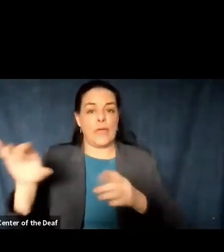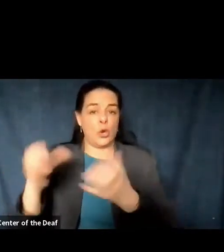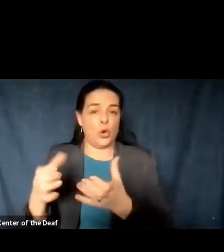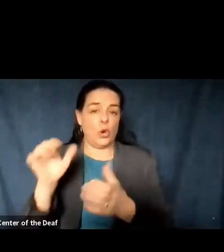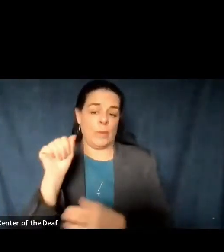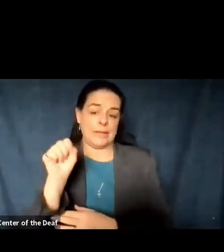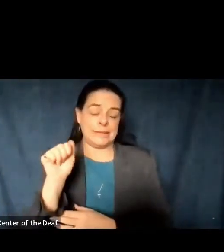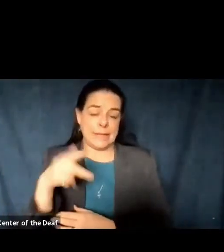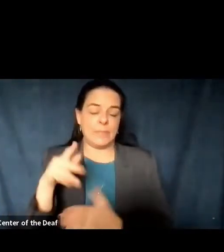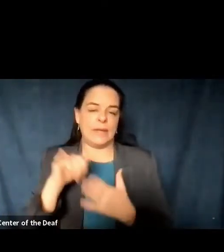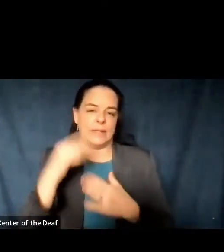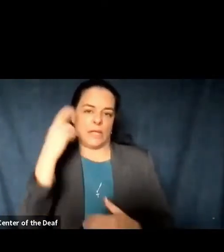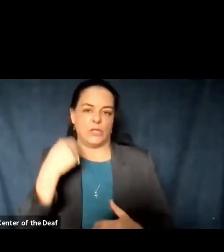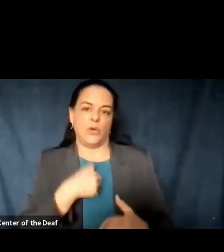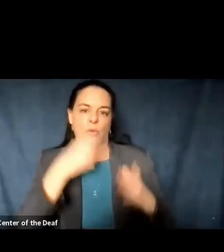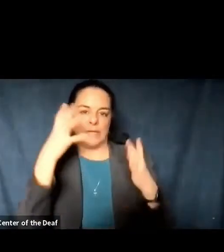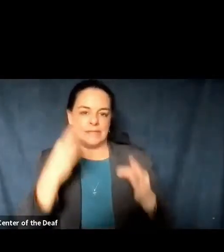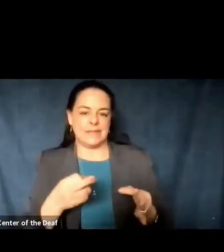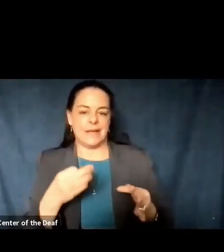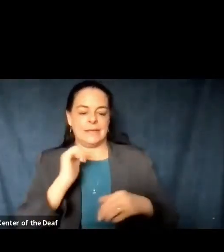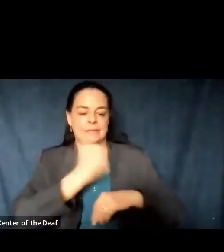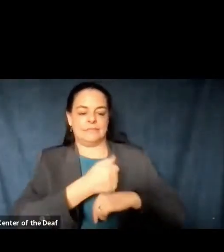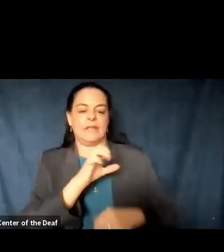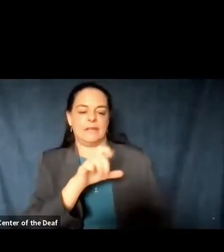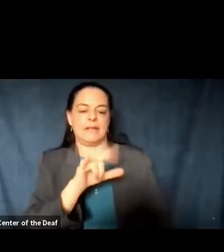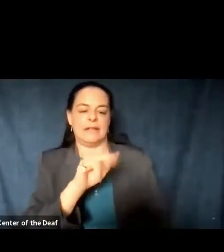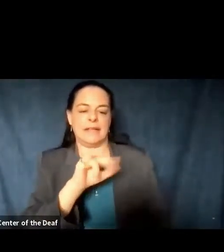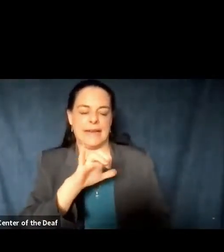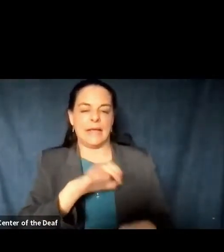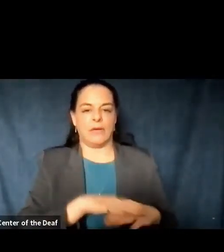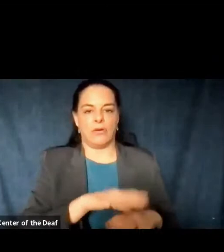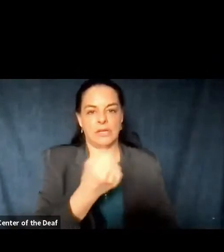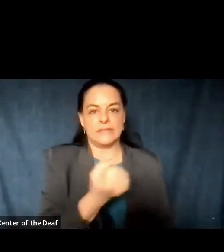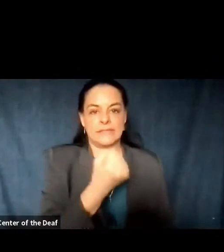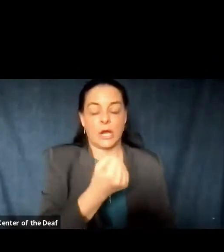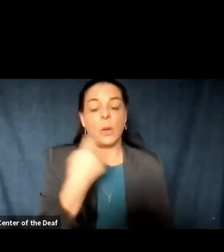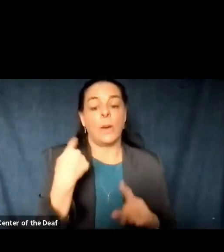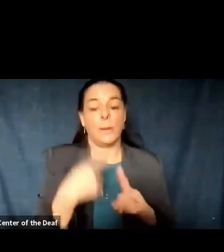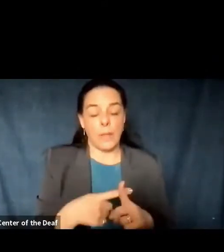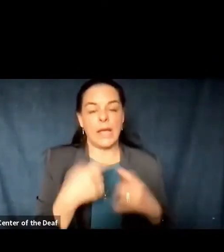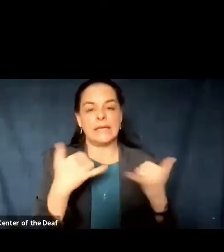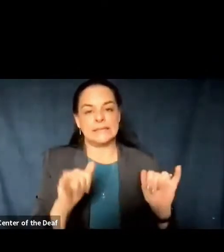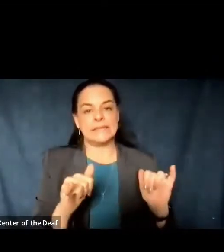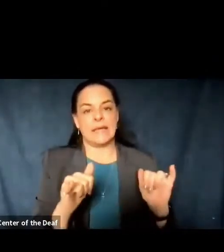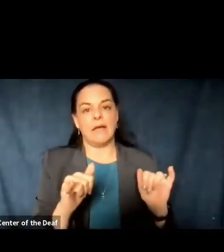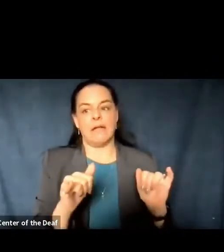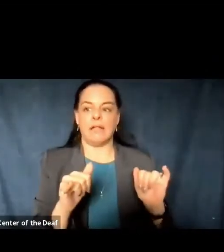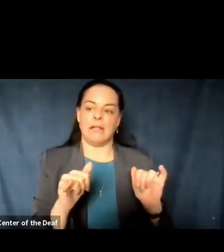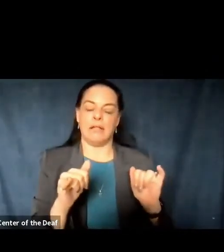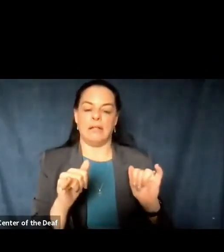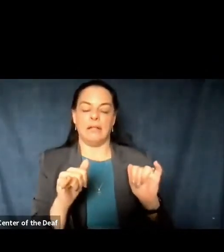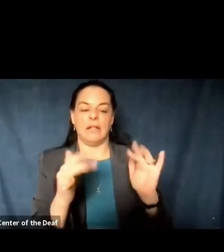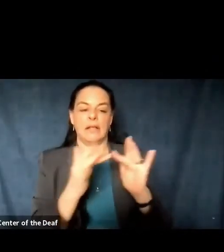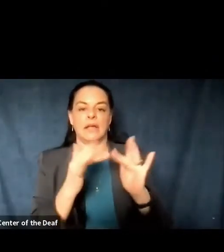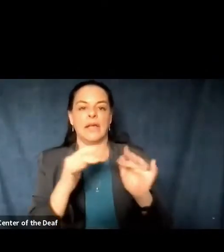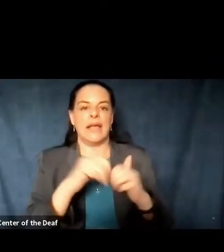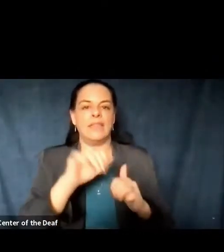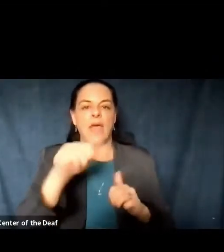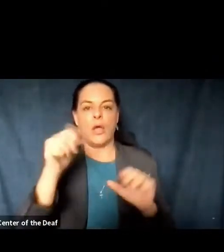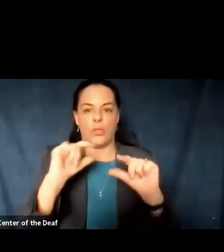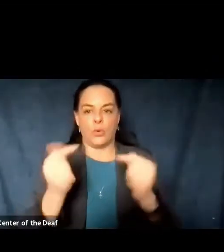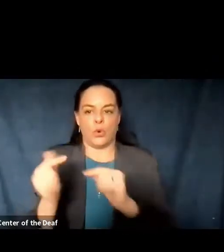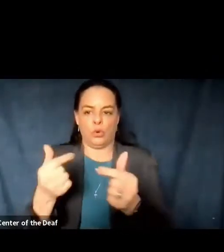which is why we made the decision to have the clinic on Saturday, as well as still reaching out to the folks in the other party groups that we're